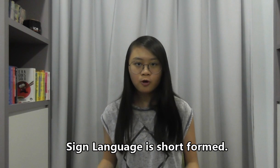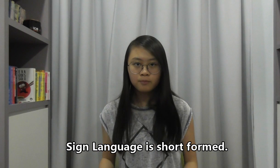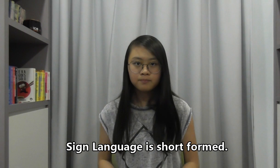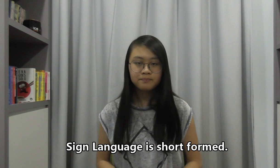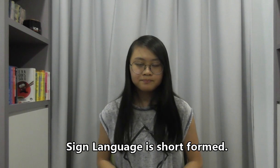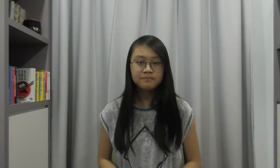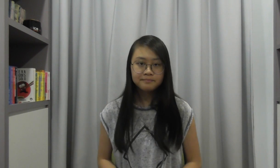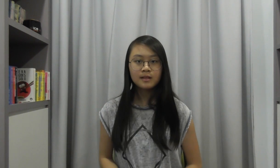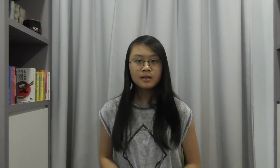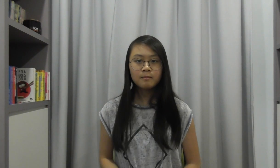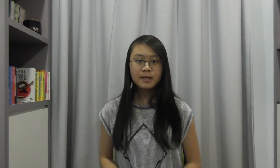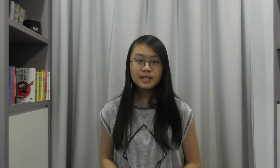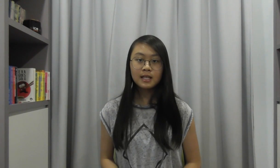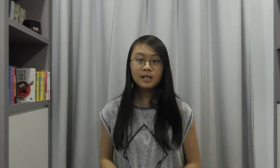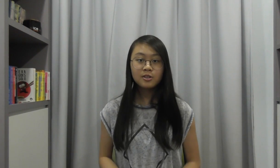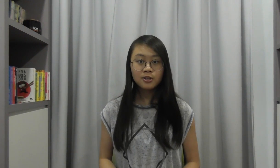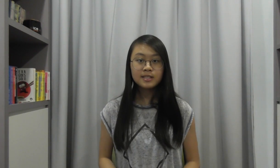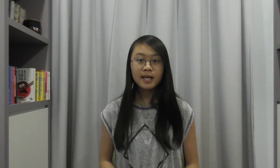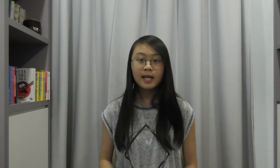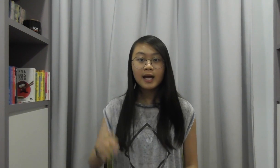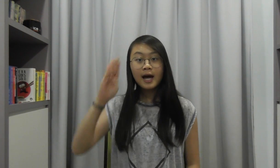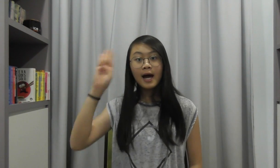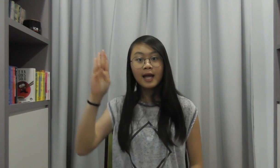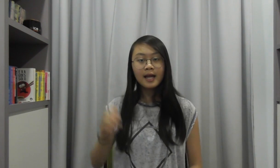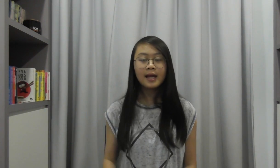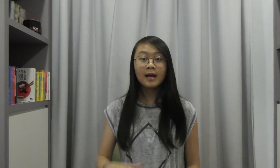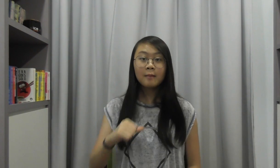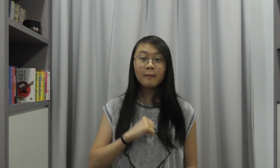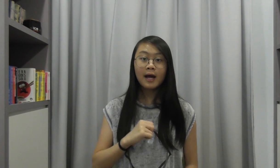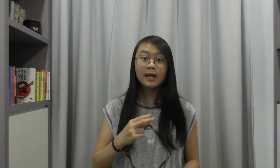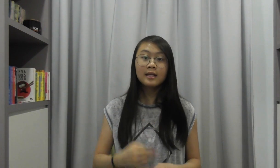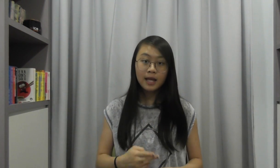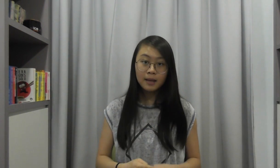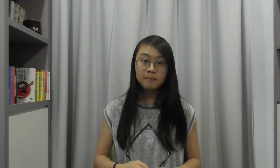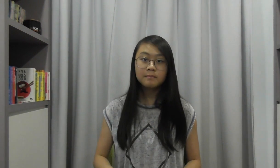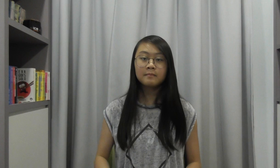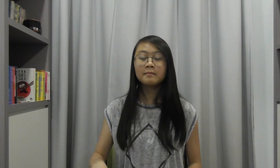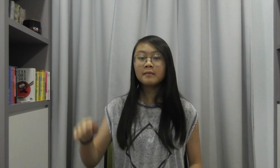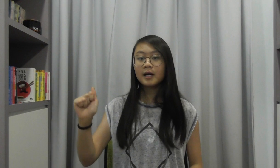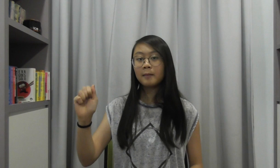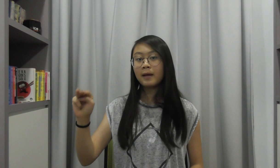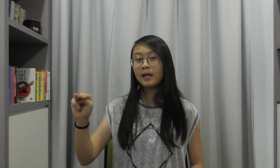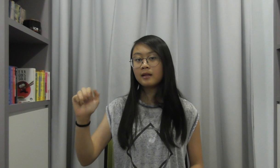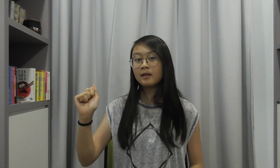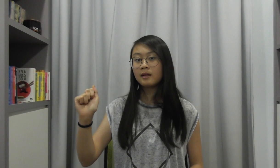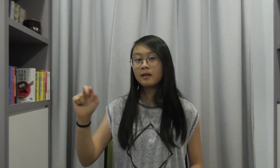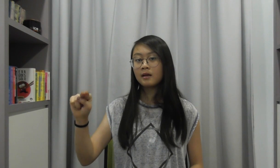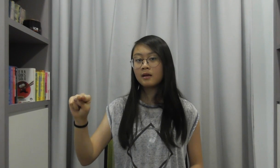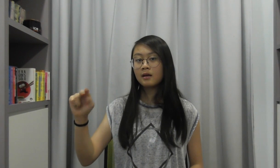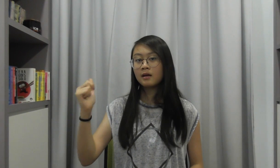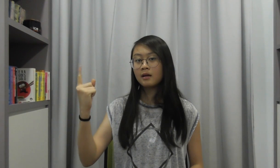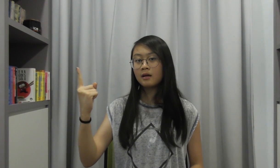form. Basically, you're saying, "Hi, my name, Amanda."